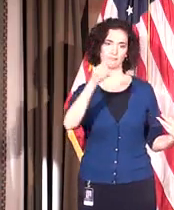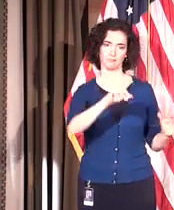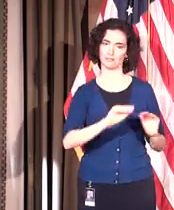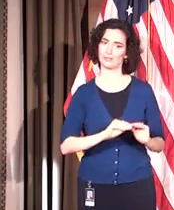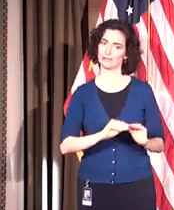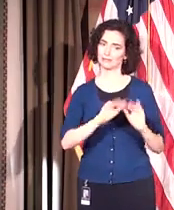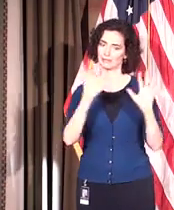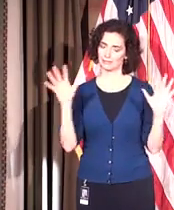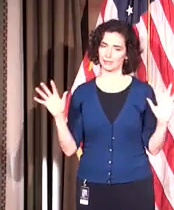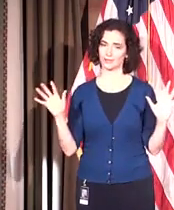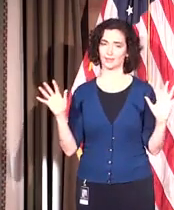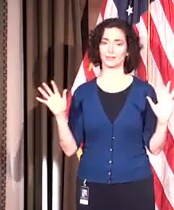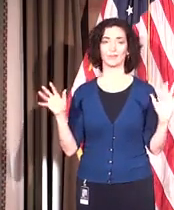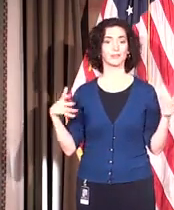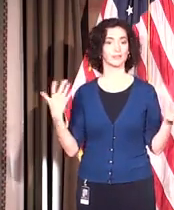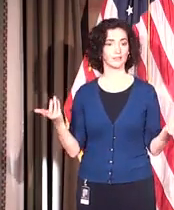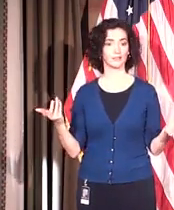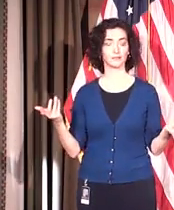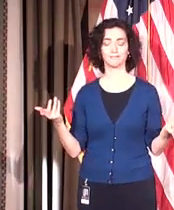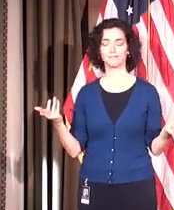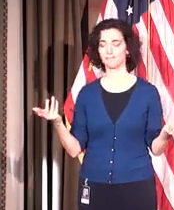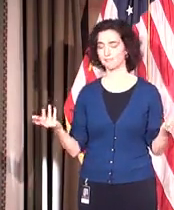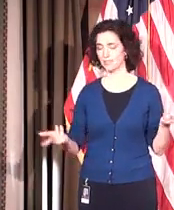obvious, I should say, that individuals